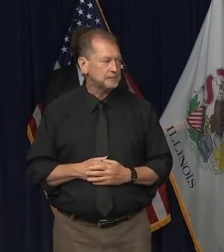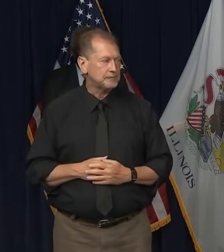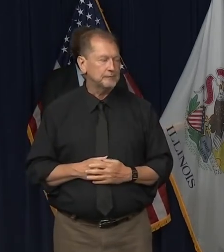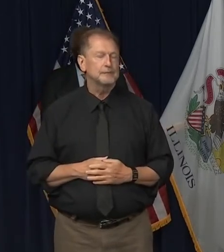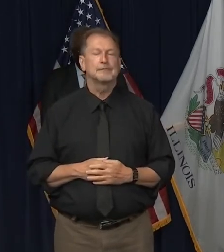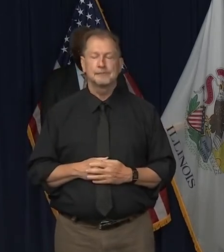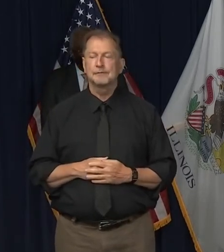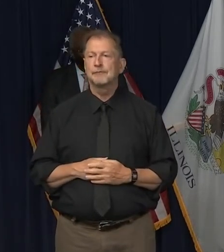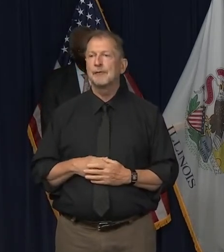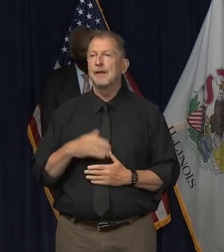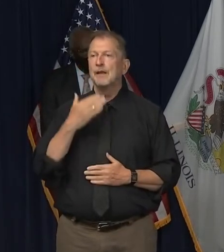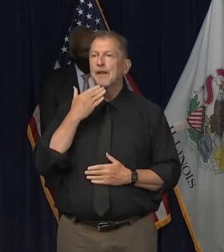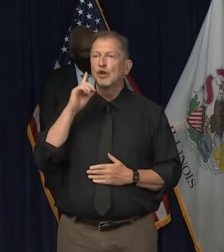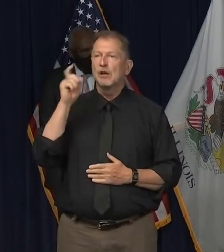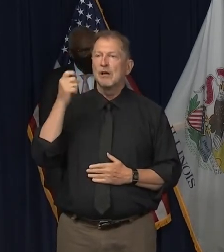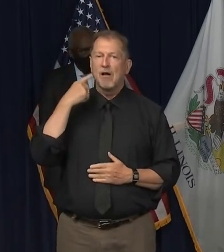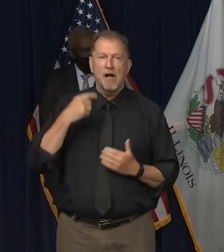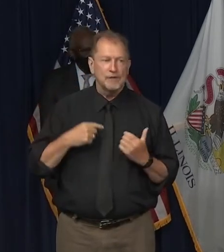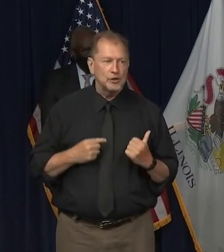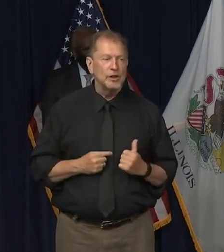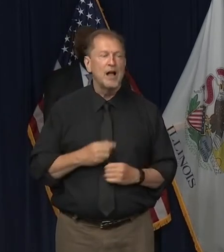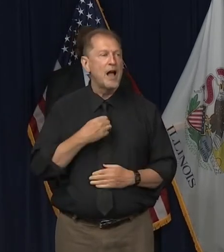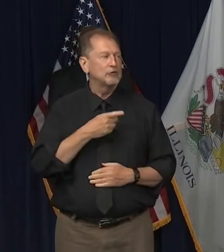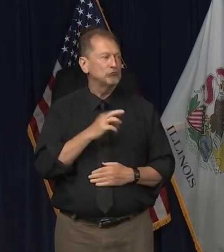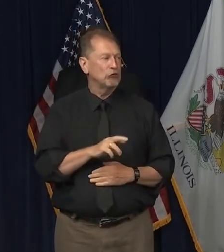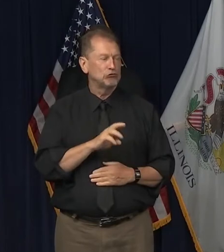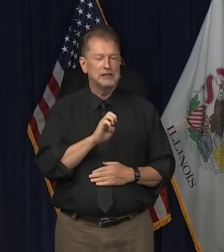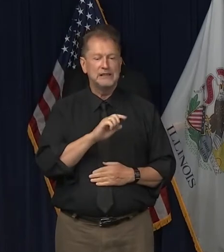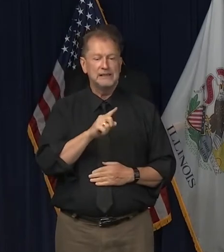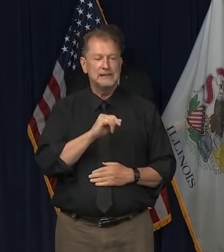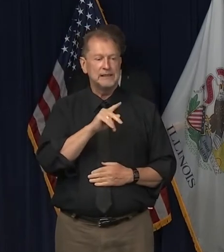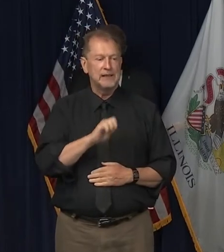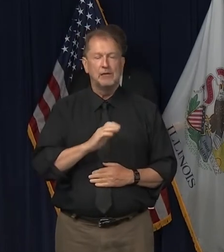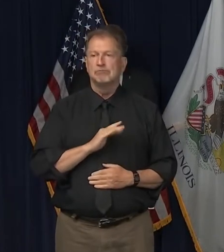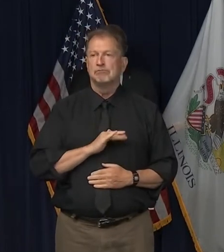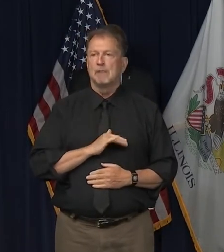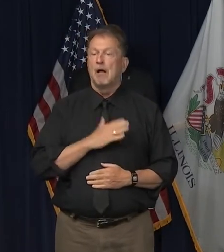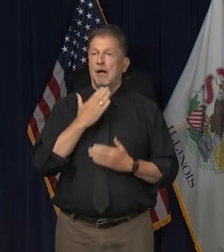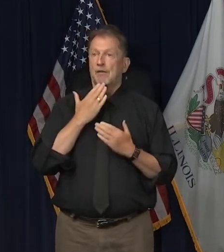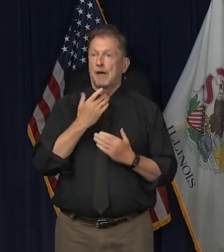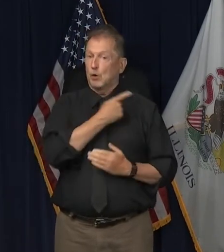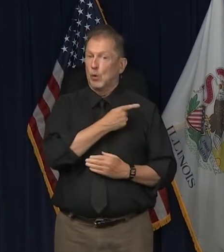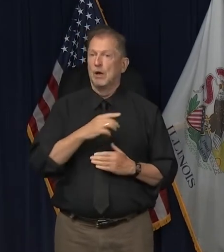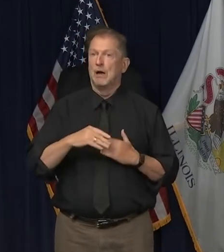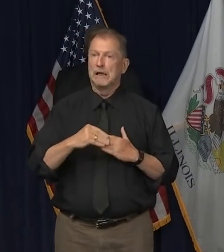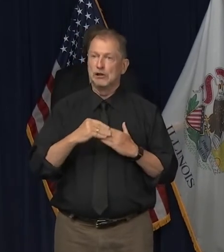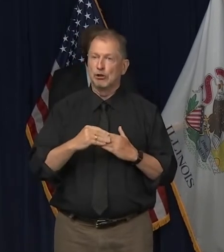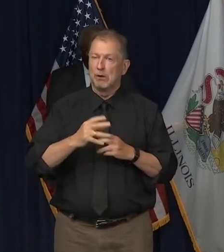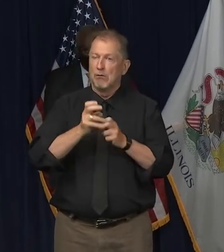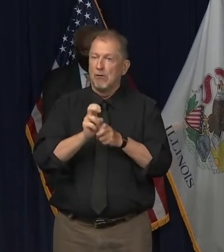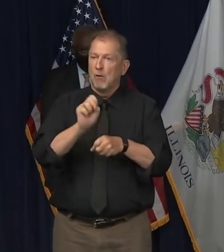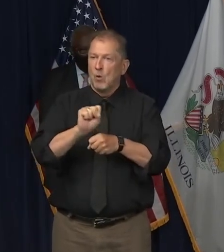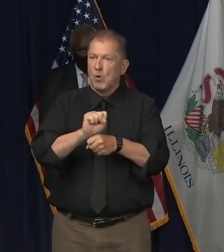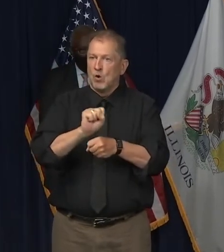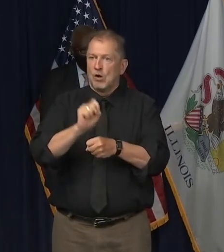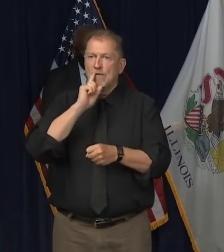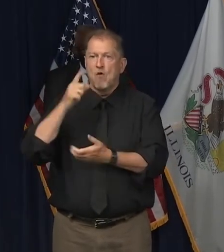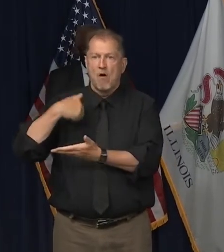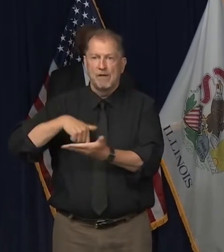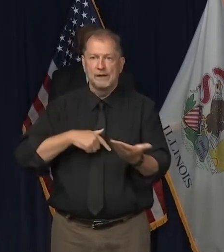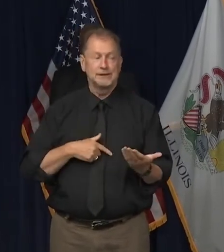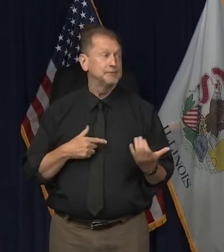Thank you, Governor Pritzker. Thank you, Dr. Zike. And thank you for your leadership and your hard work on behalf of us all.